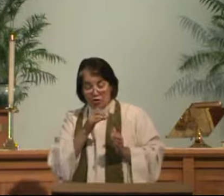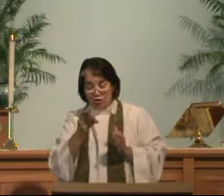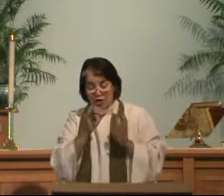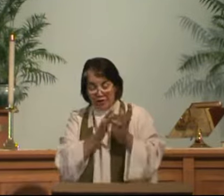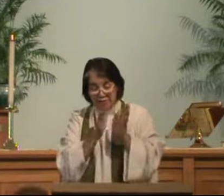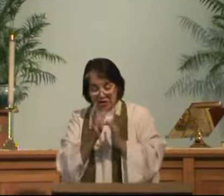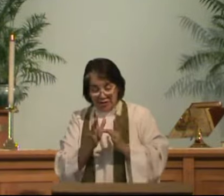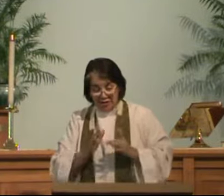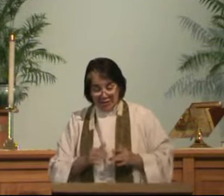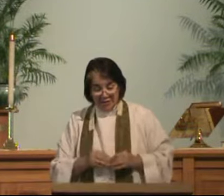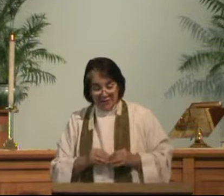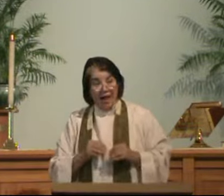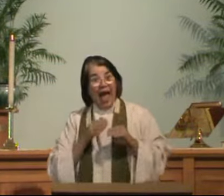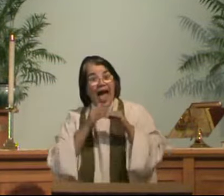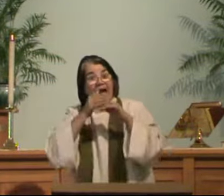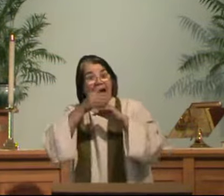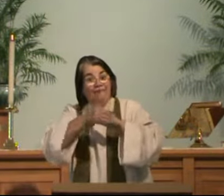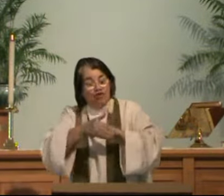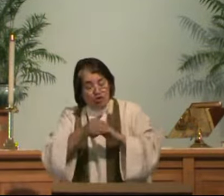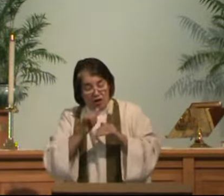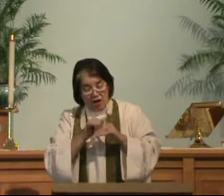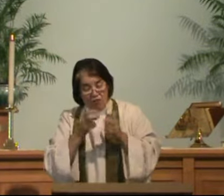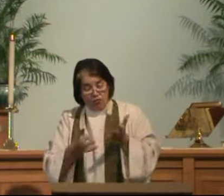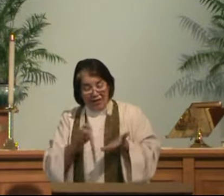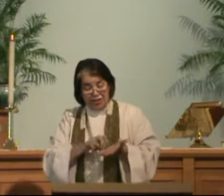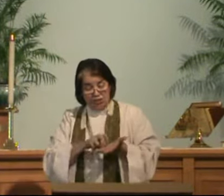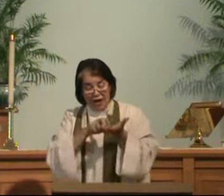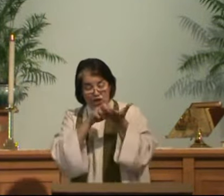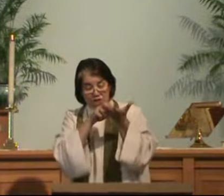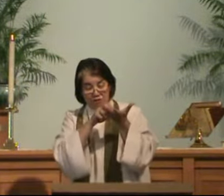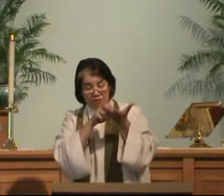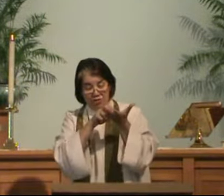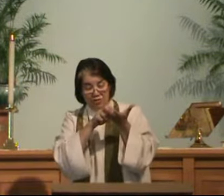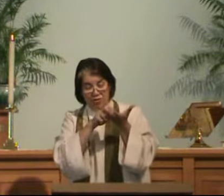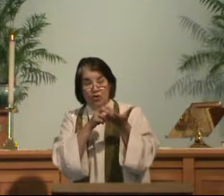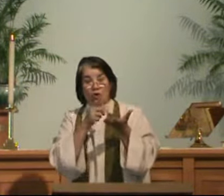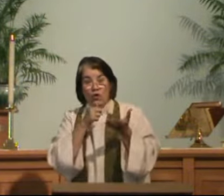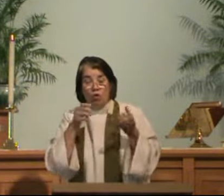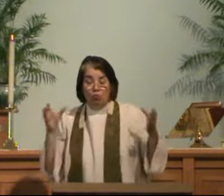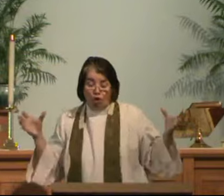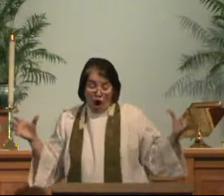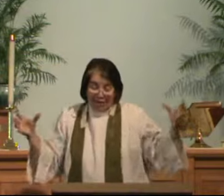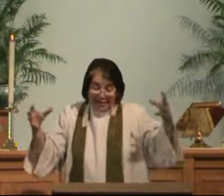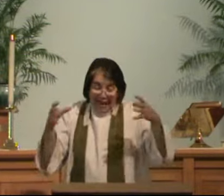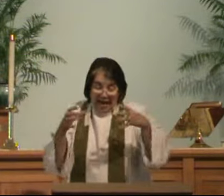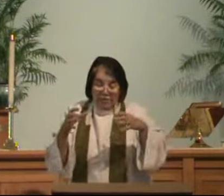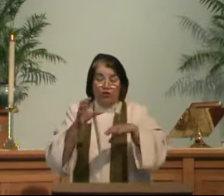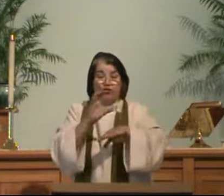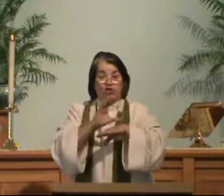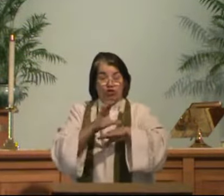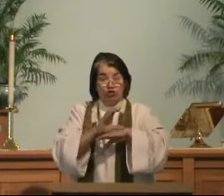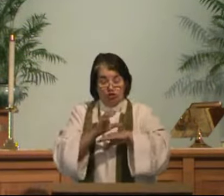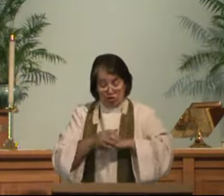followers of Jesus after the resurrection, who brought together the church.